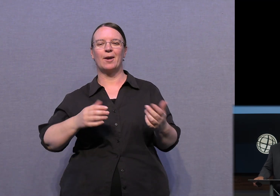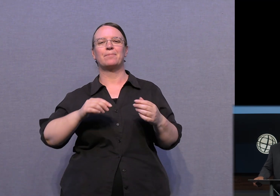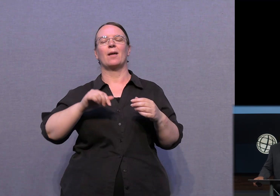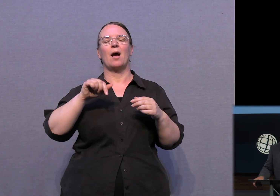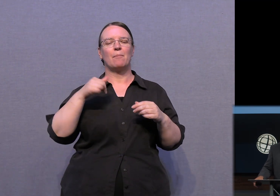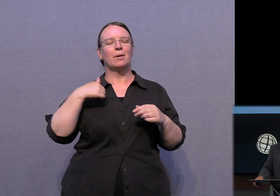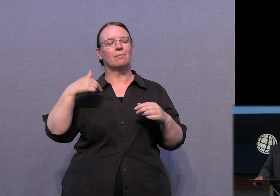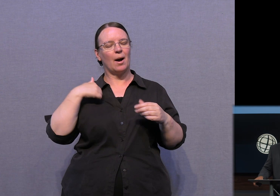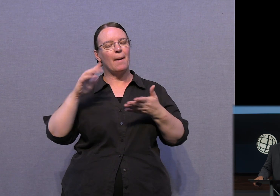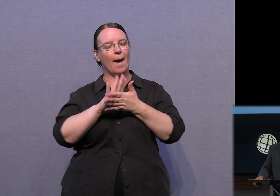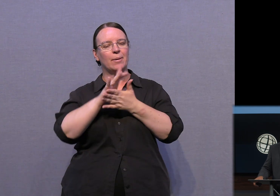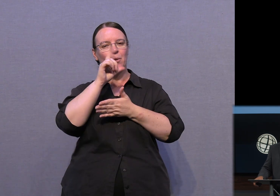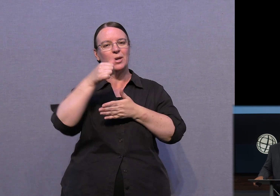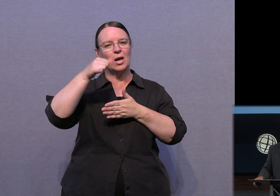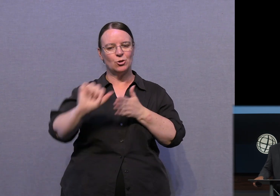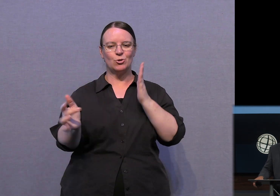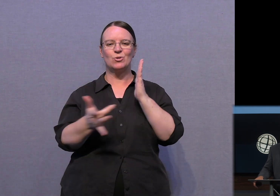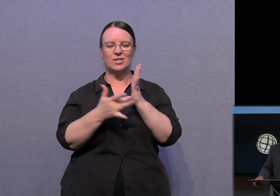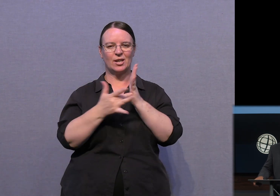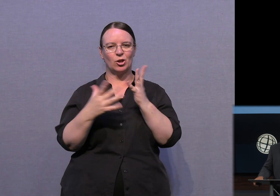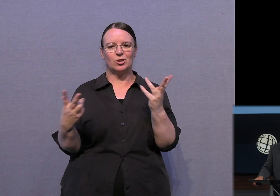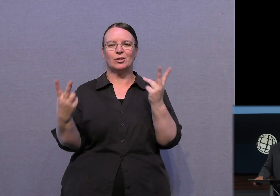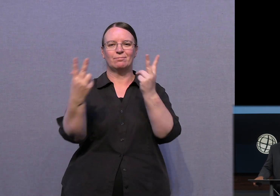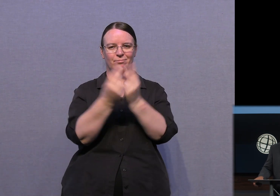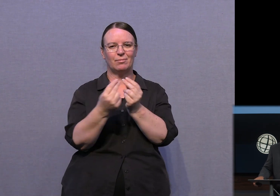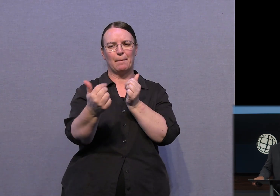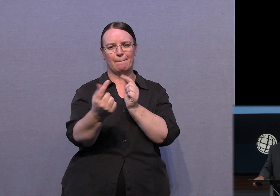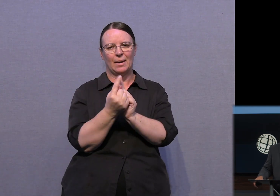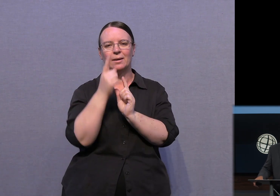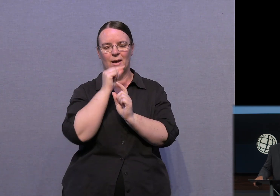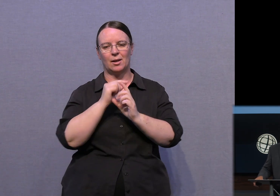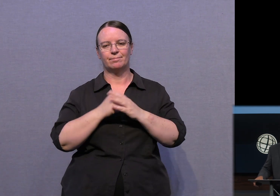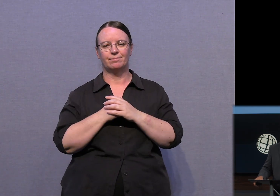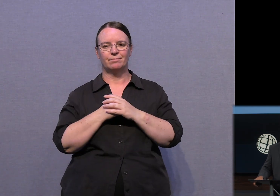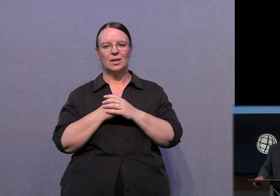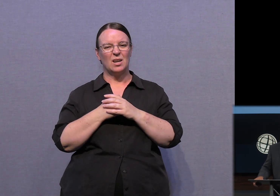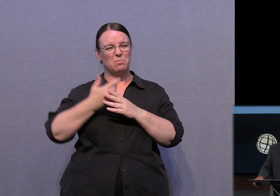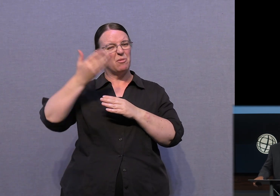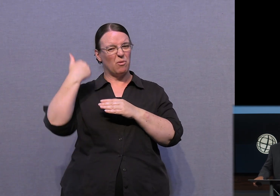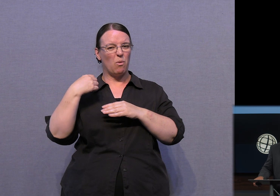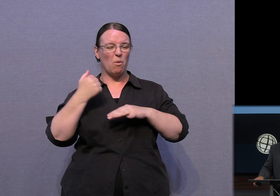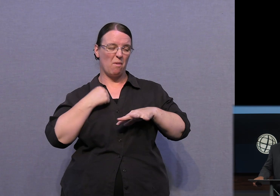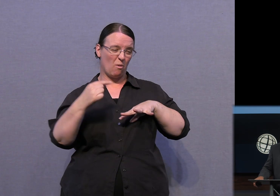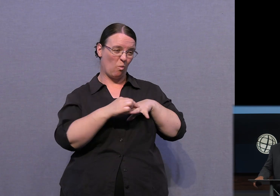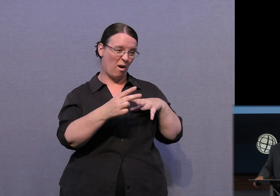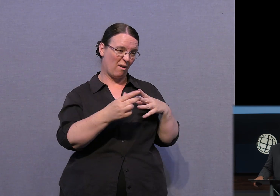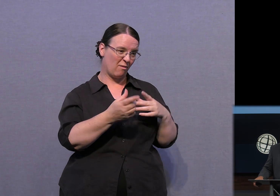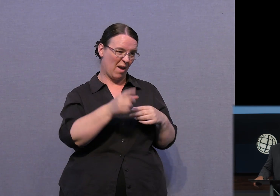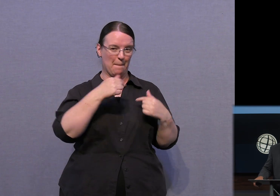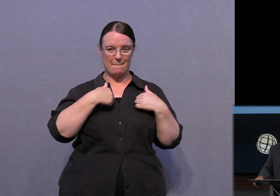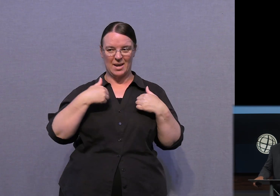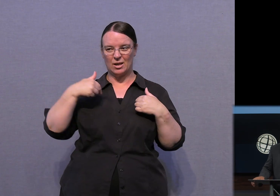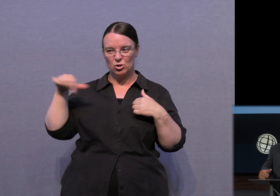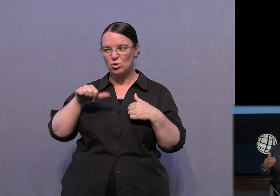My wife and I were also supposed to, or I was supposed to, visit the Pacific region in December, Fiji and